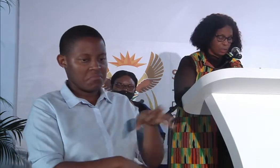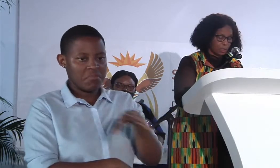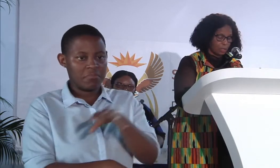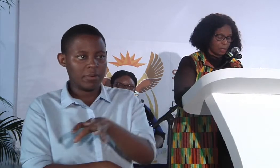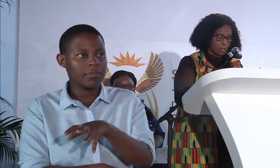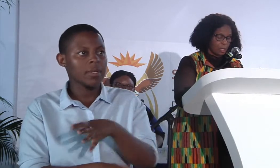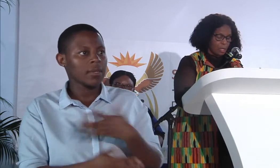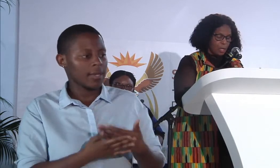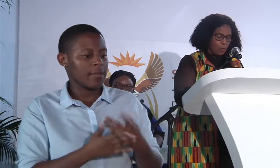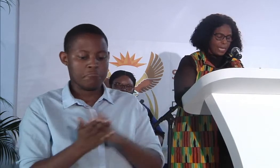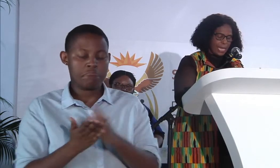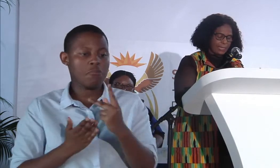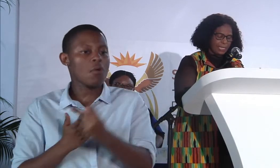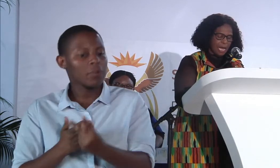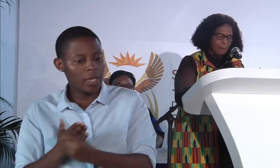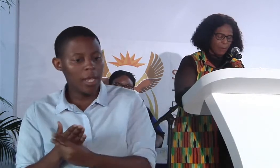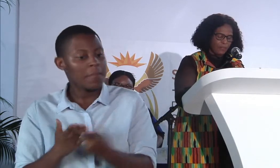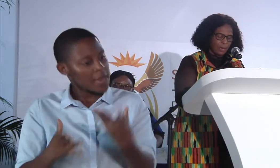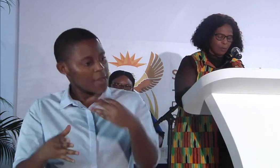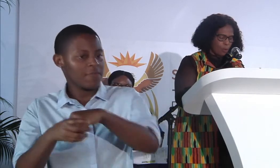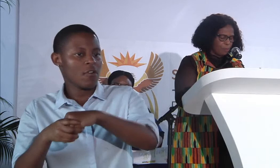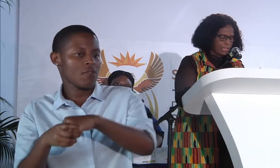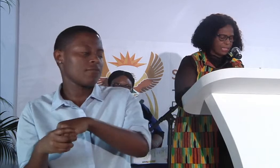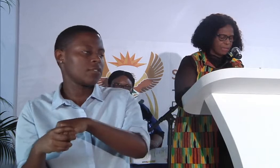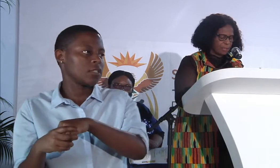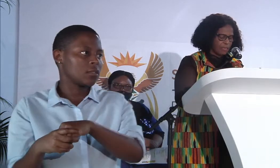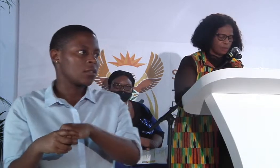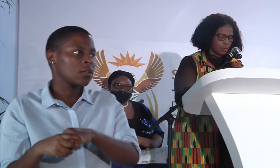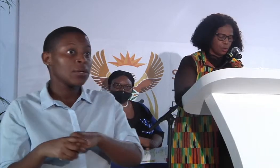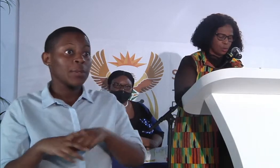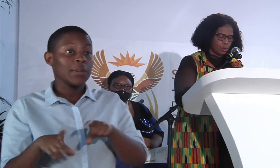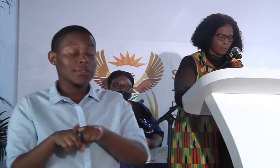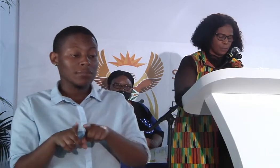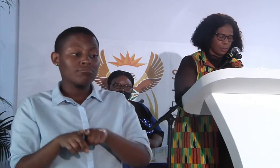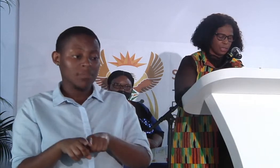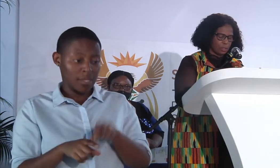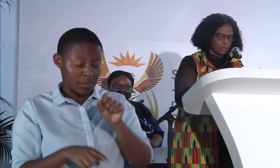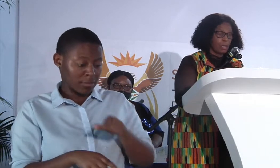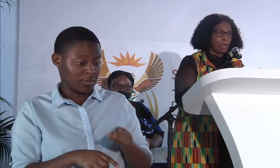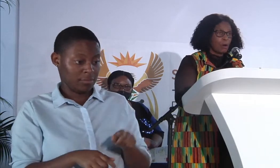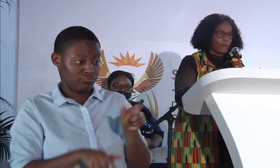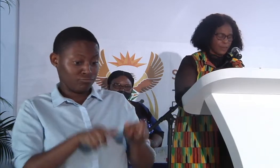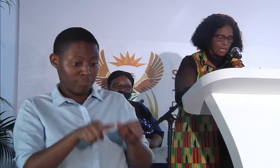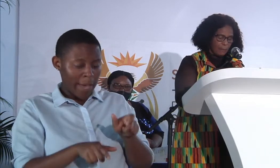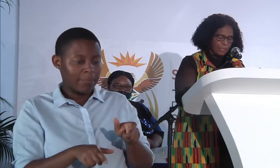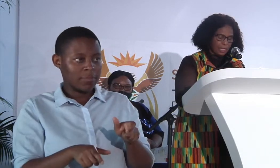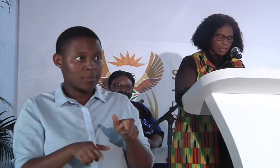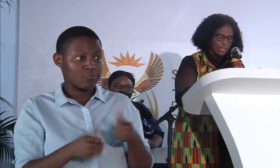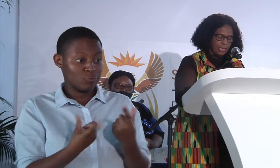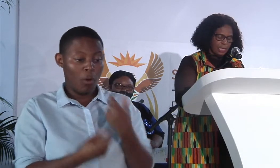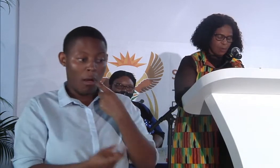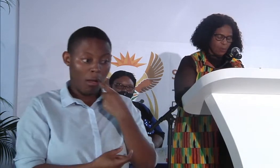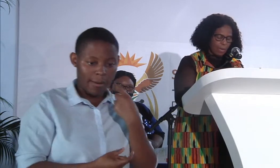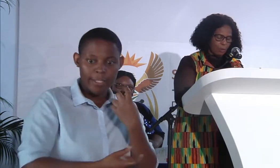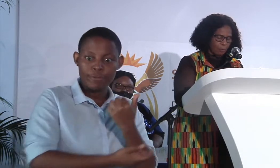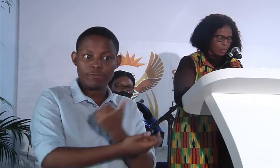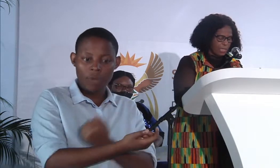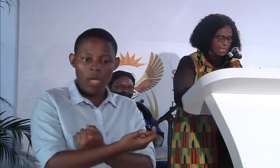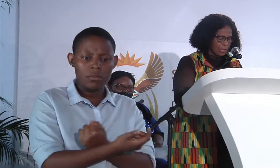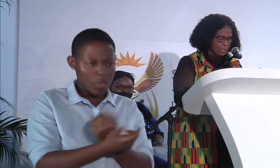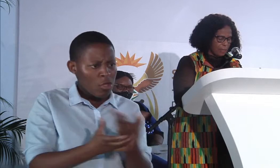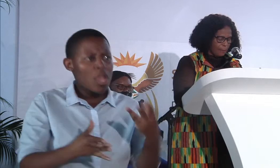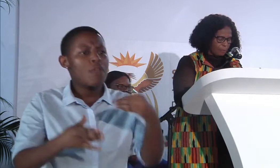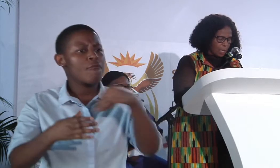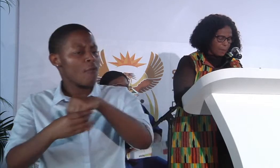programs. We had a number of them who committed themselves to go through the process of rehabilitation, and they were